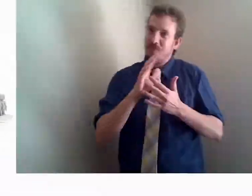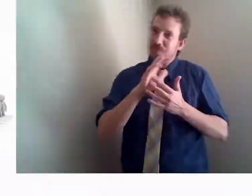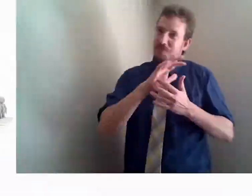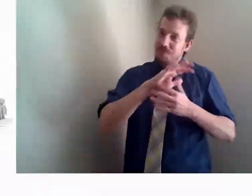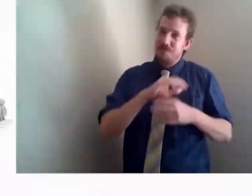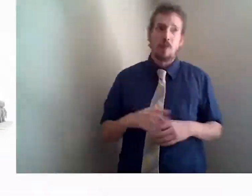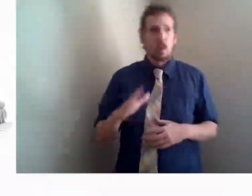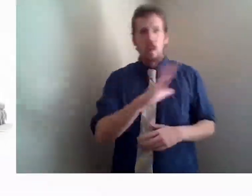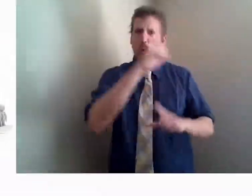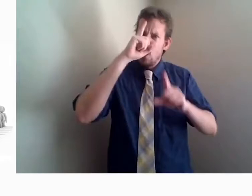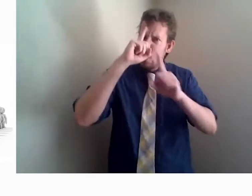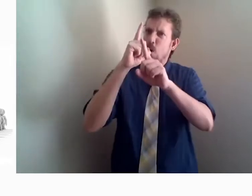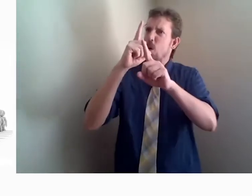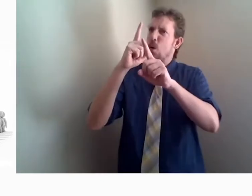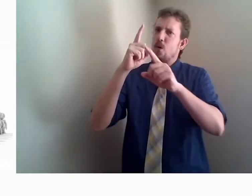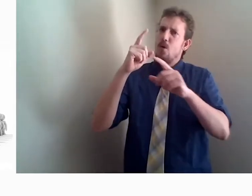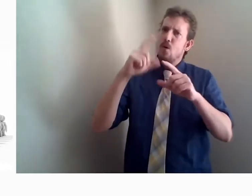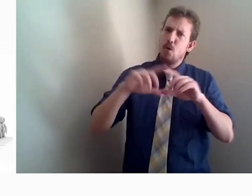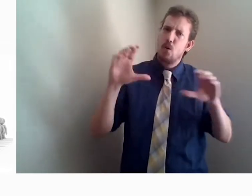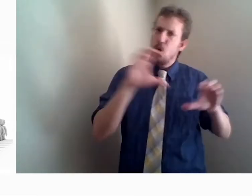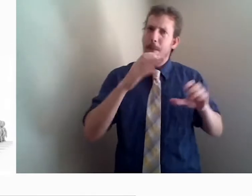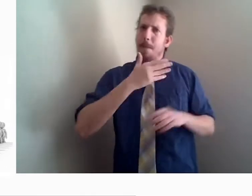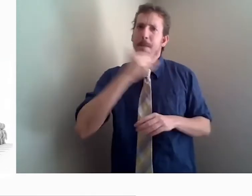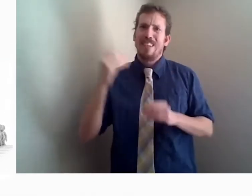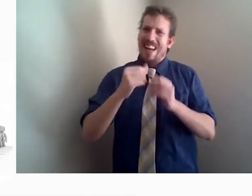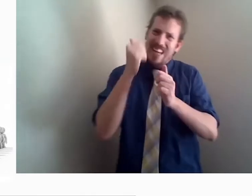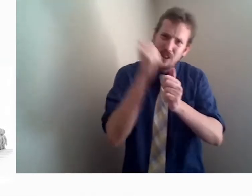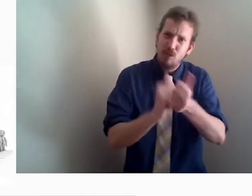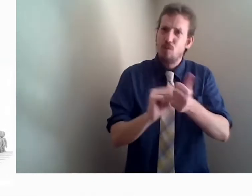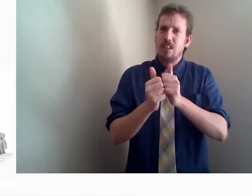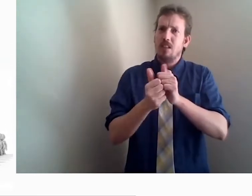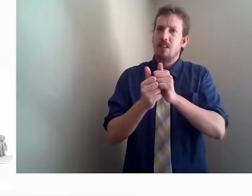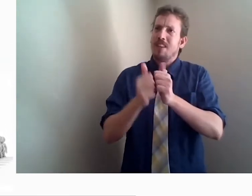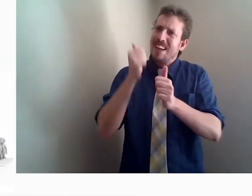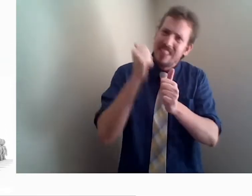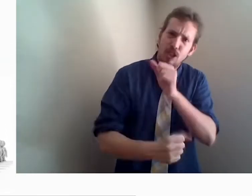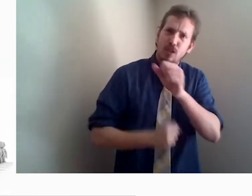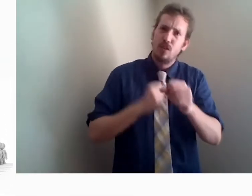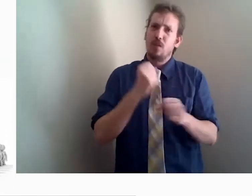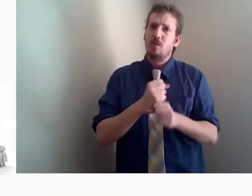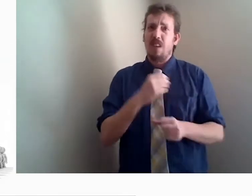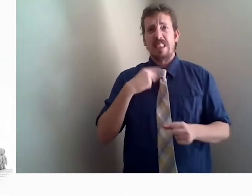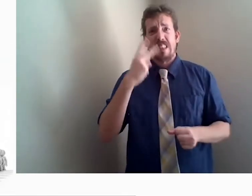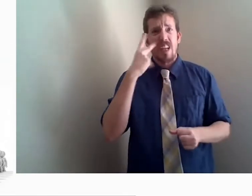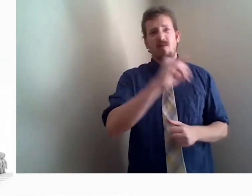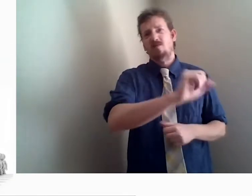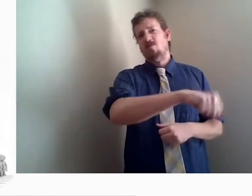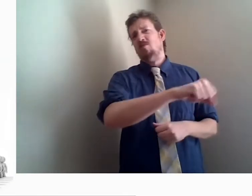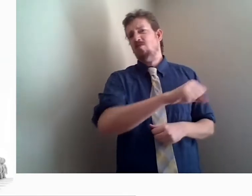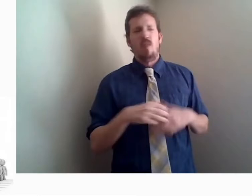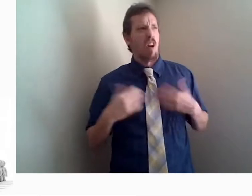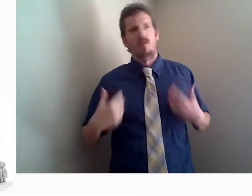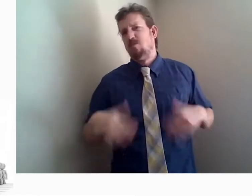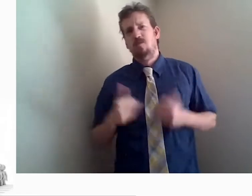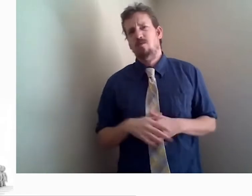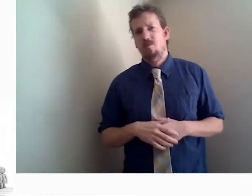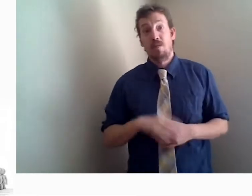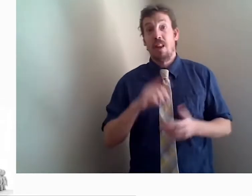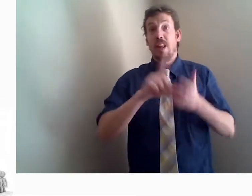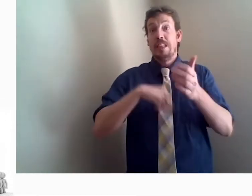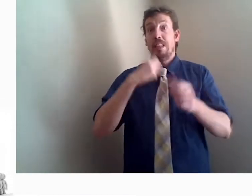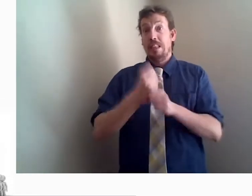see that and I recognize that in them. Their goal was to always do their best every